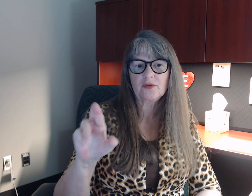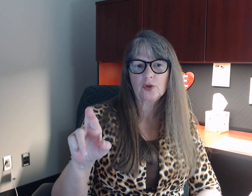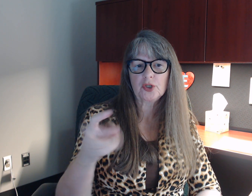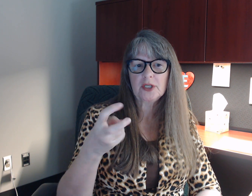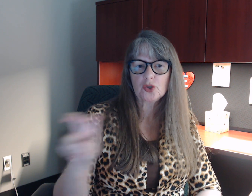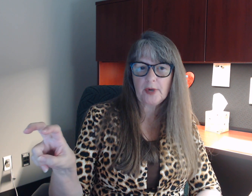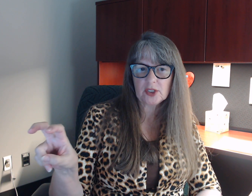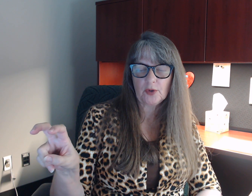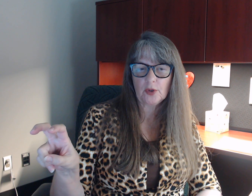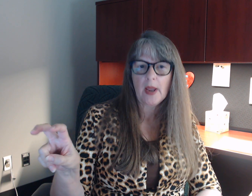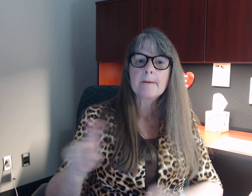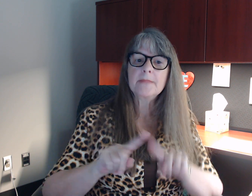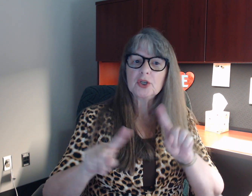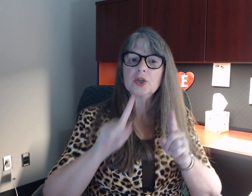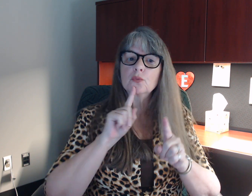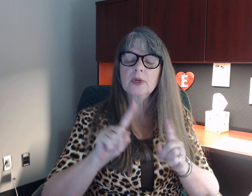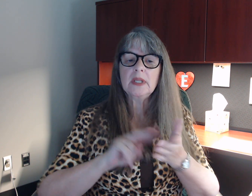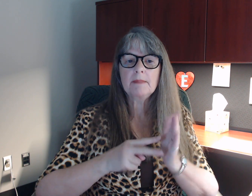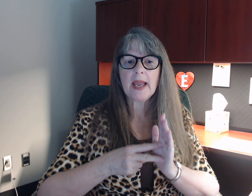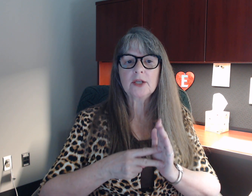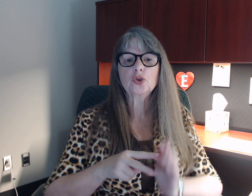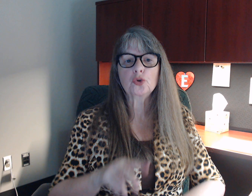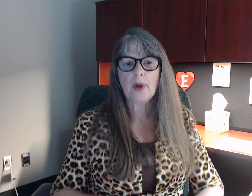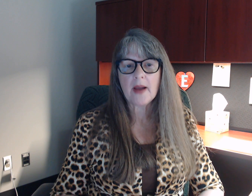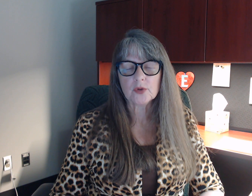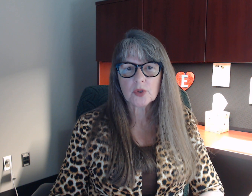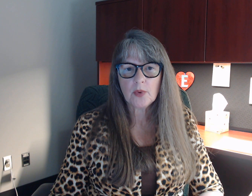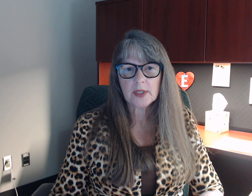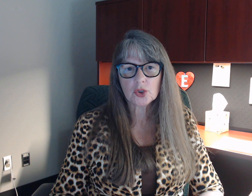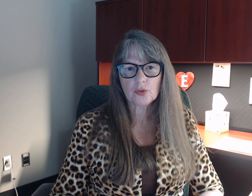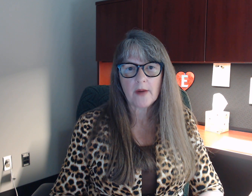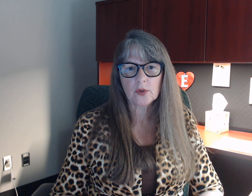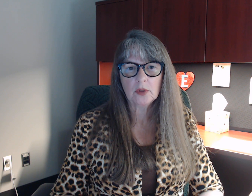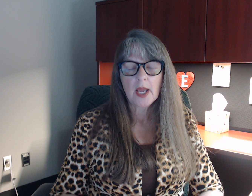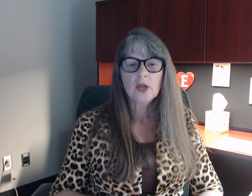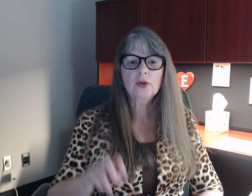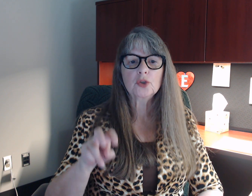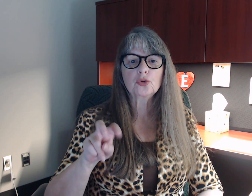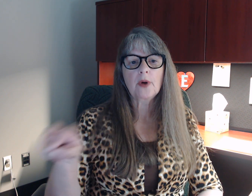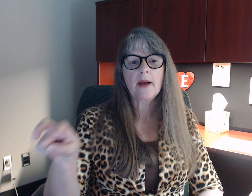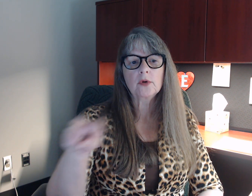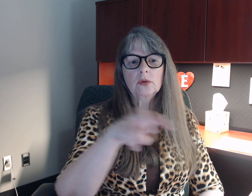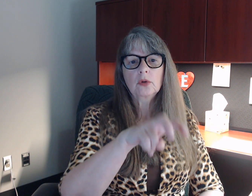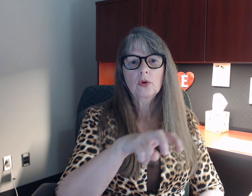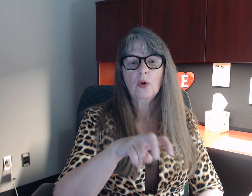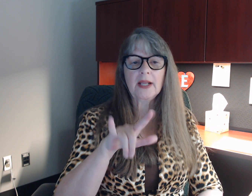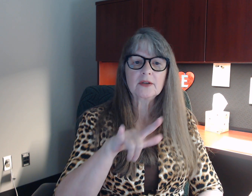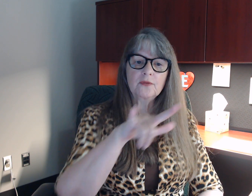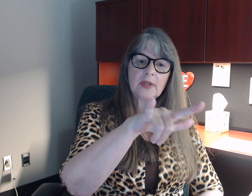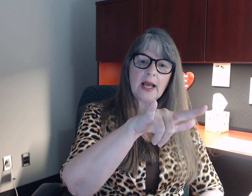She did transfer, but she really meant travel. So what is travel? You could travel, or like to fly,